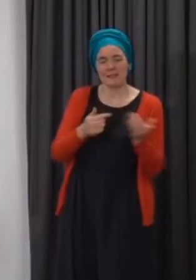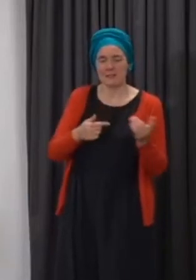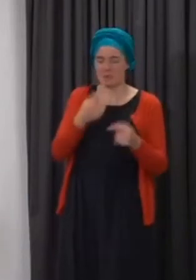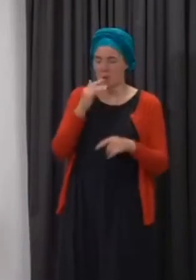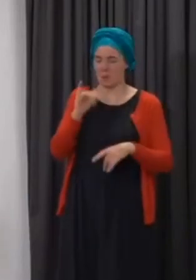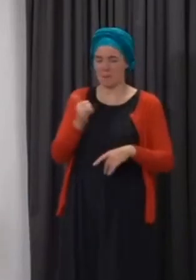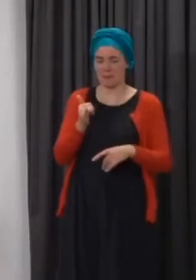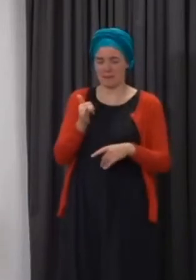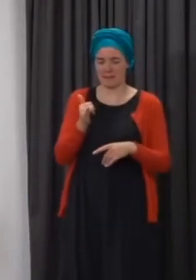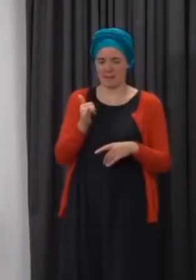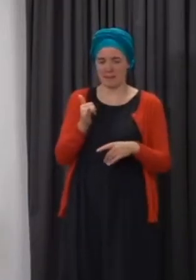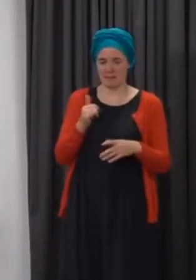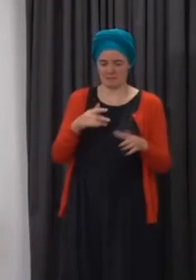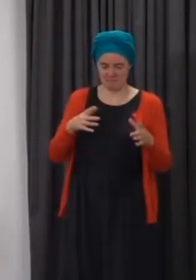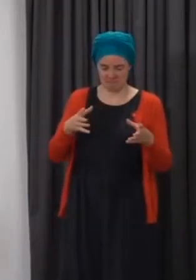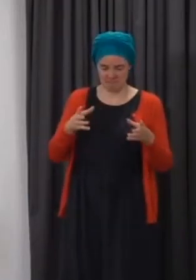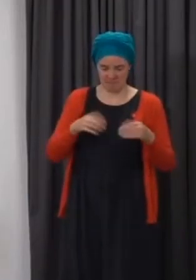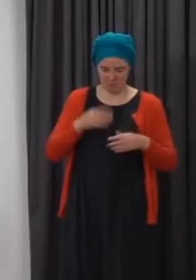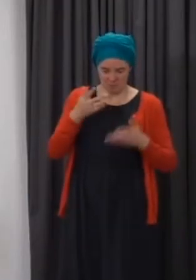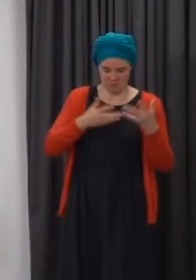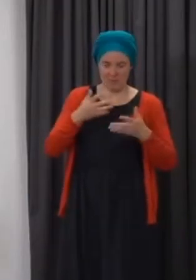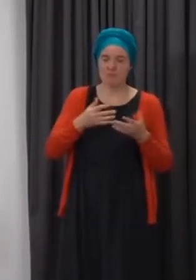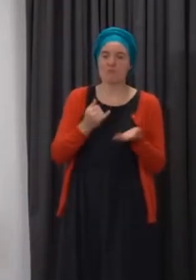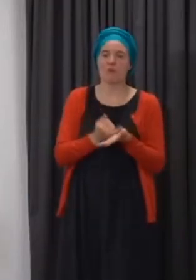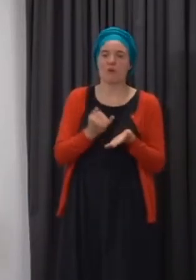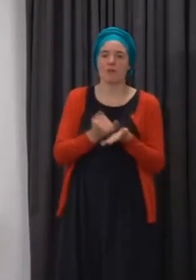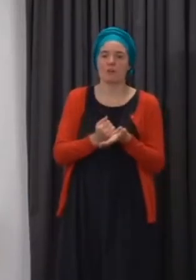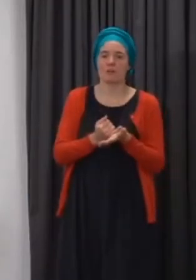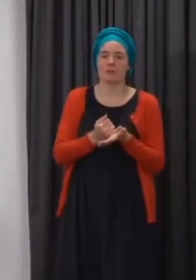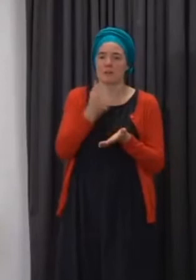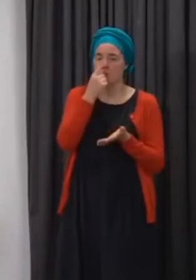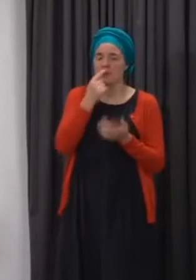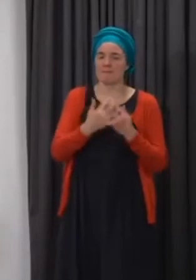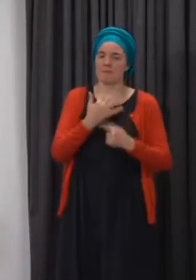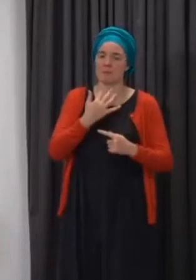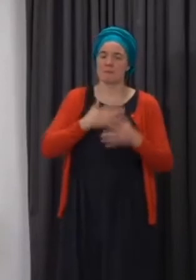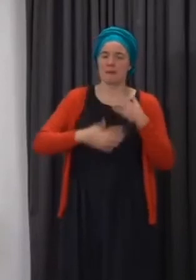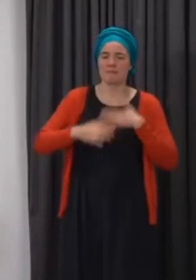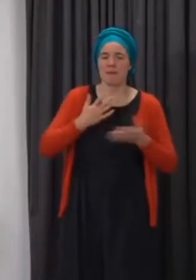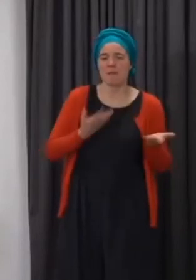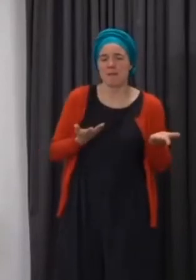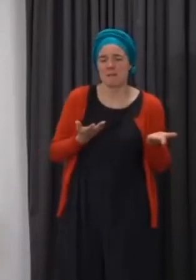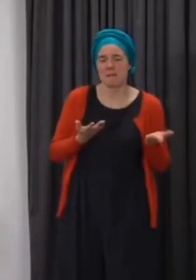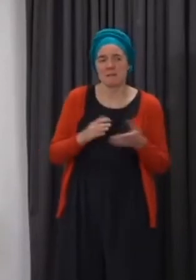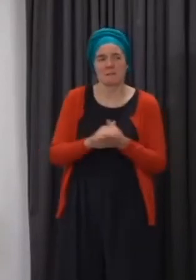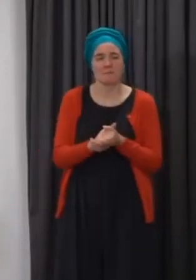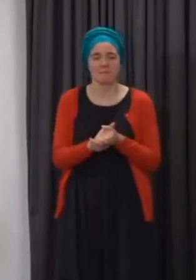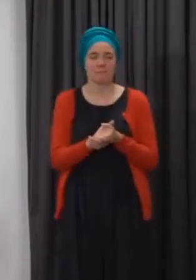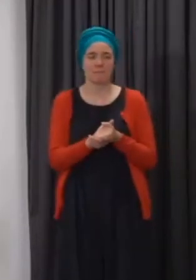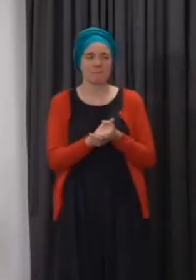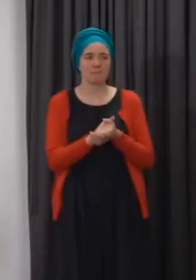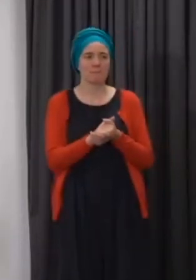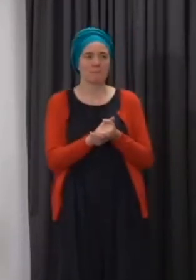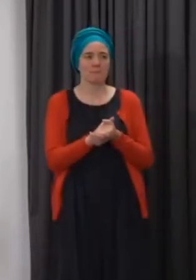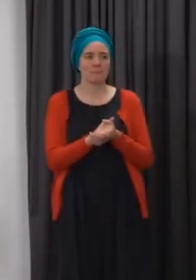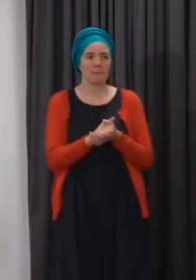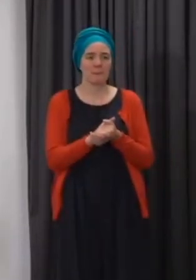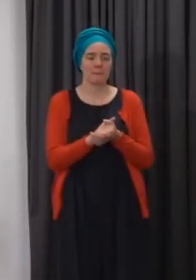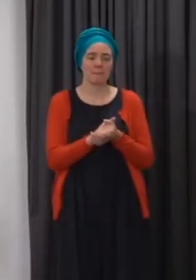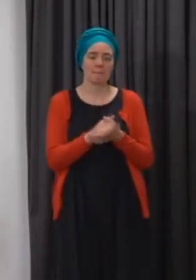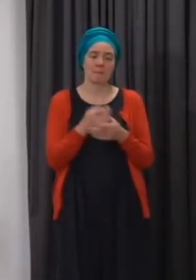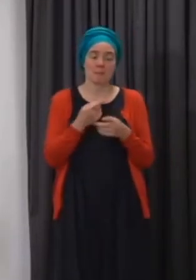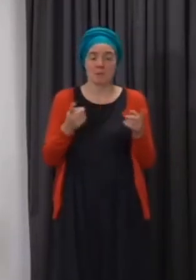their actions maybe. I think our strong advice, irrespective of antibody testing, however, is that we continue to need people